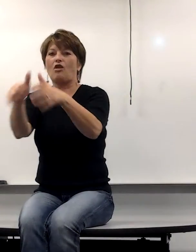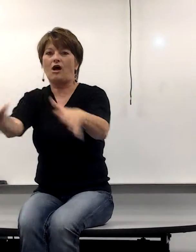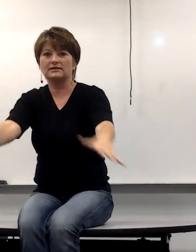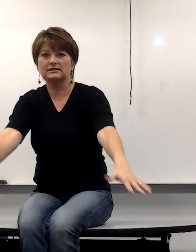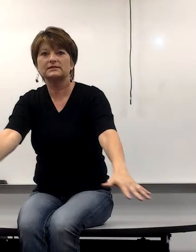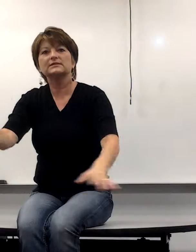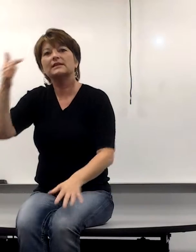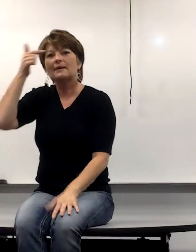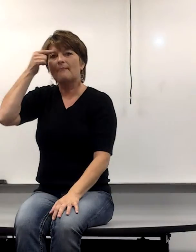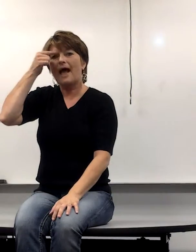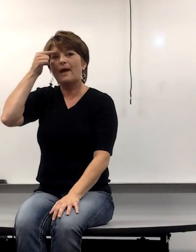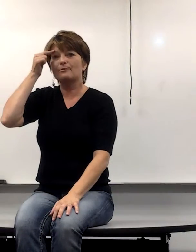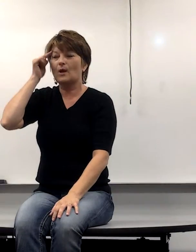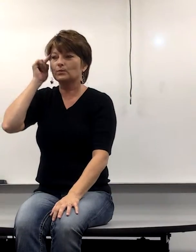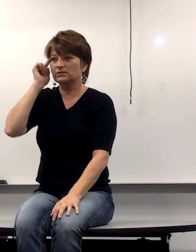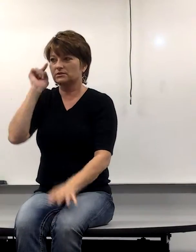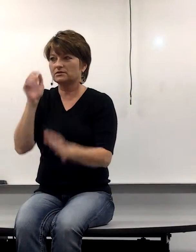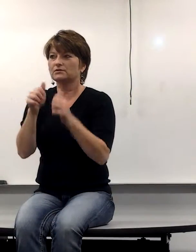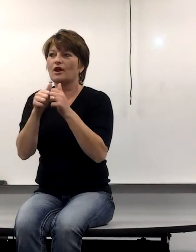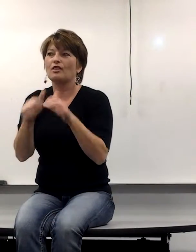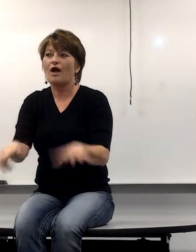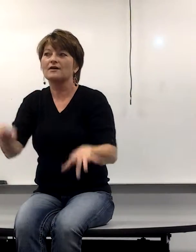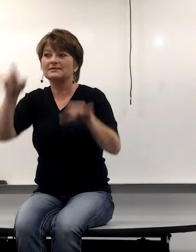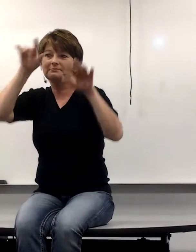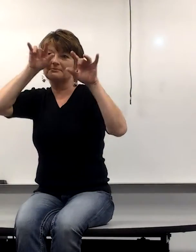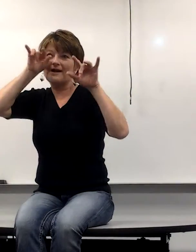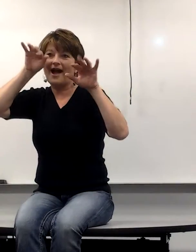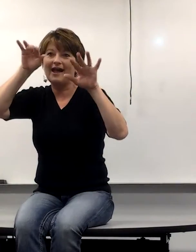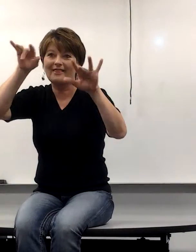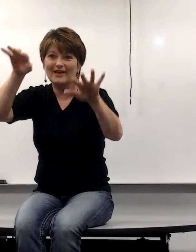about 4 or 5 months later, I lost my eyebrow hair.